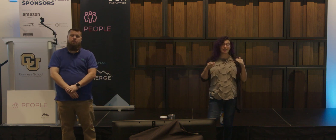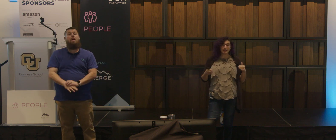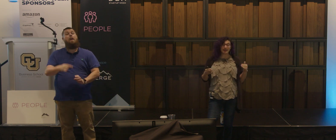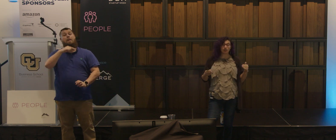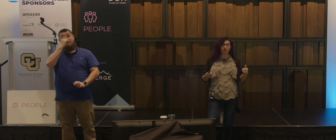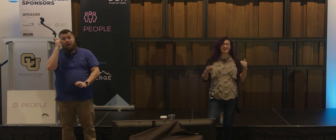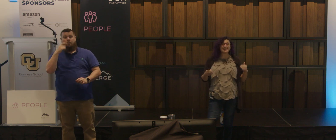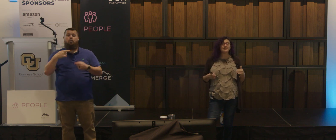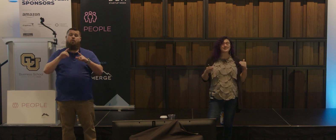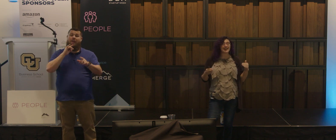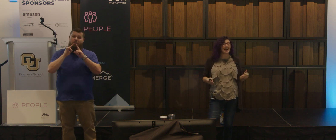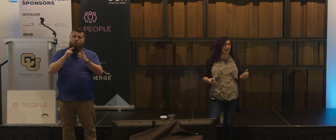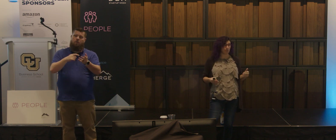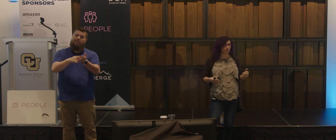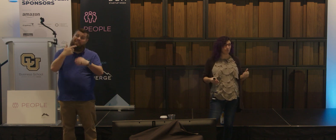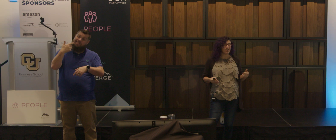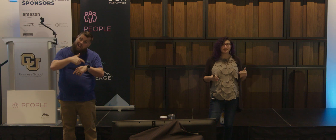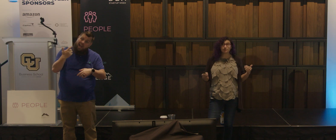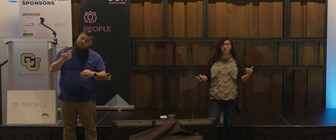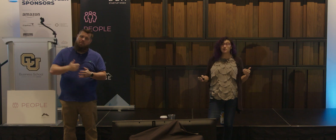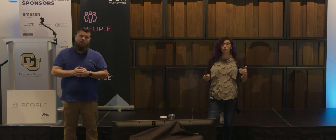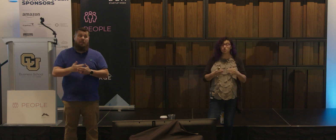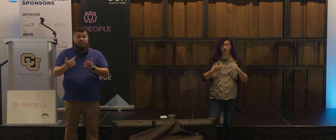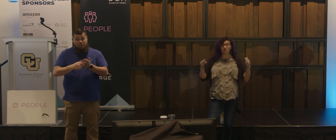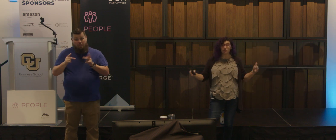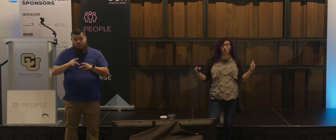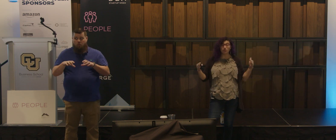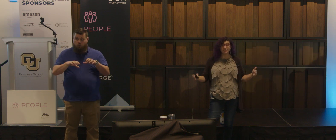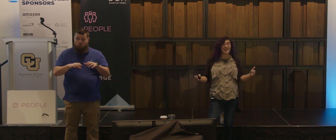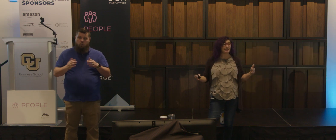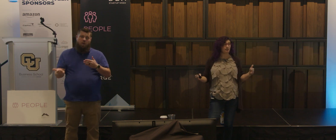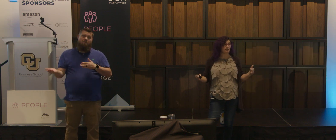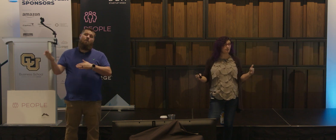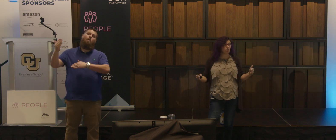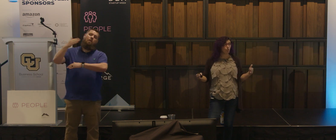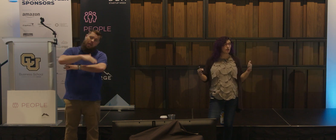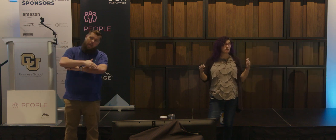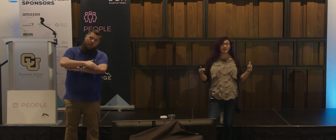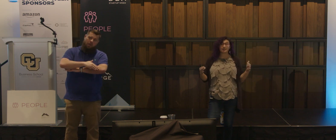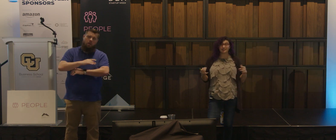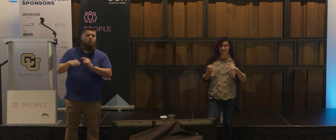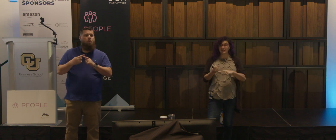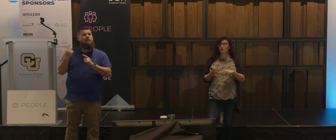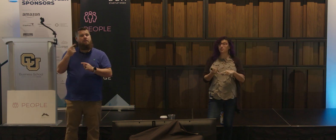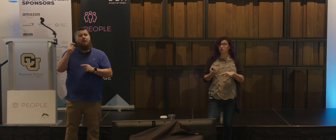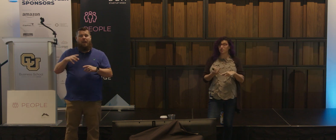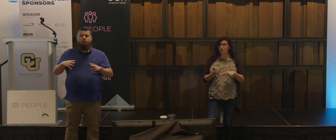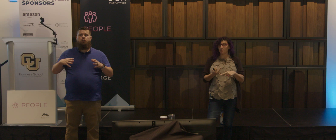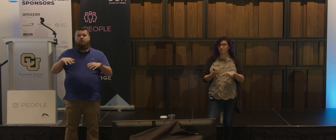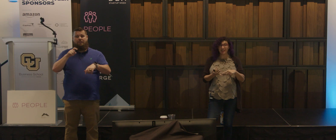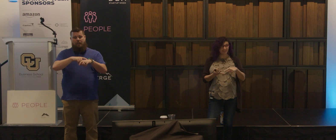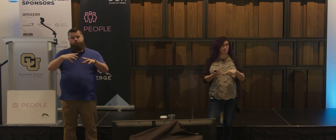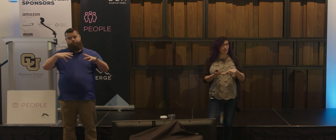Because in that interview, it takes time. Sometimes people will do a full day where somebody has to take time off their